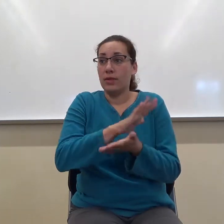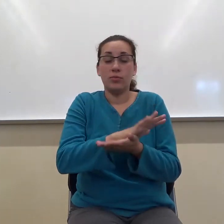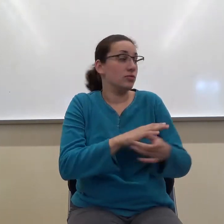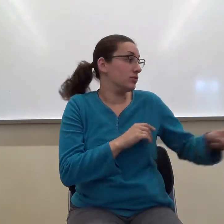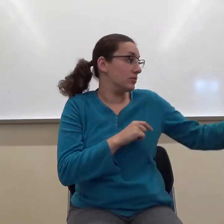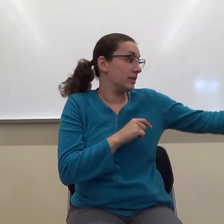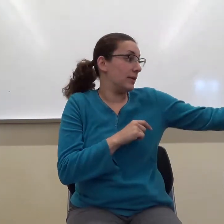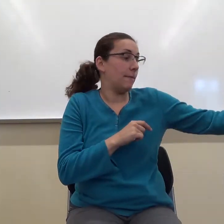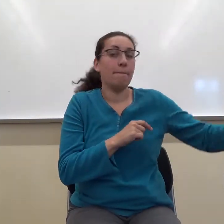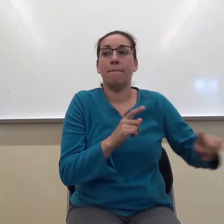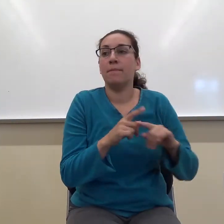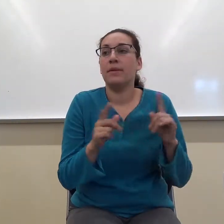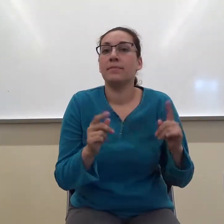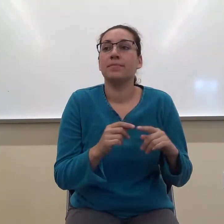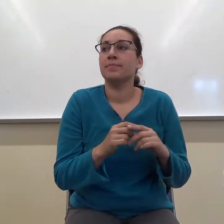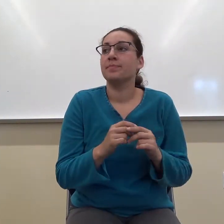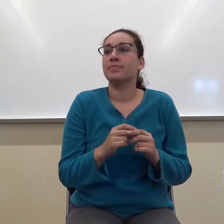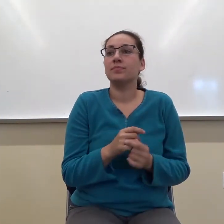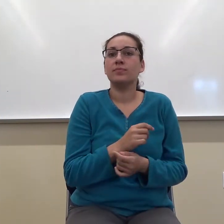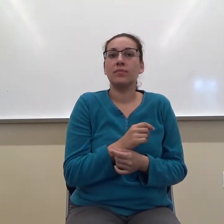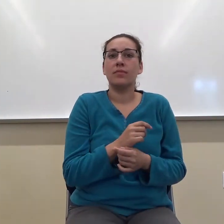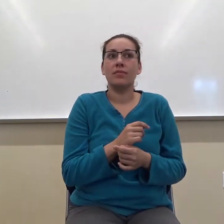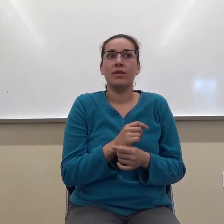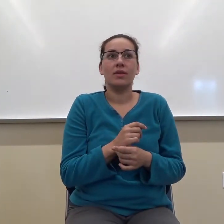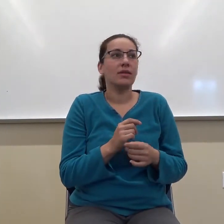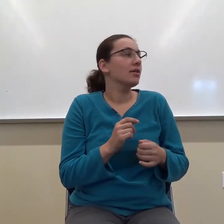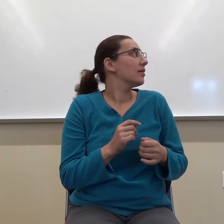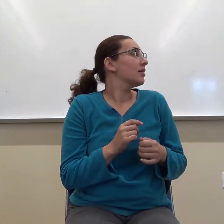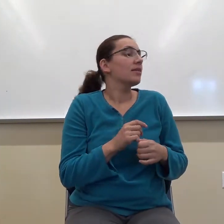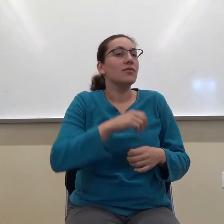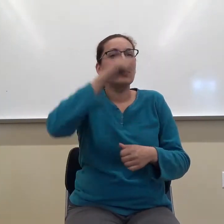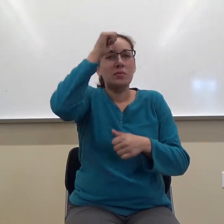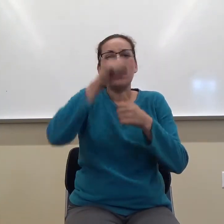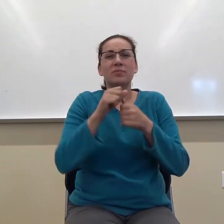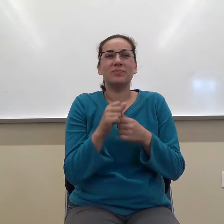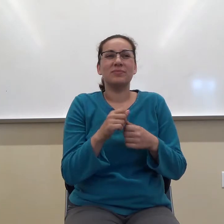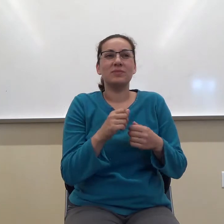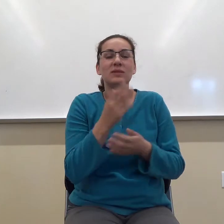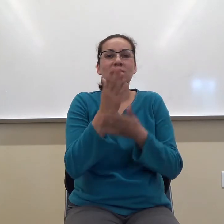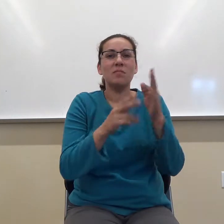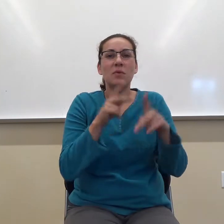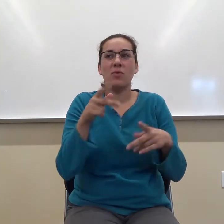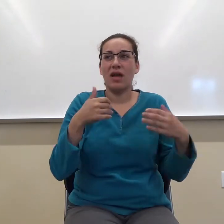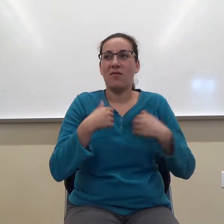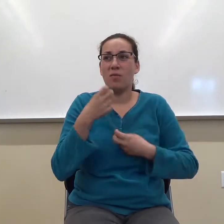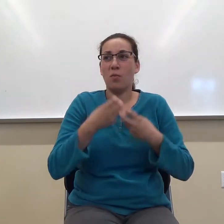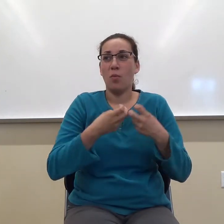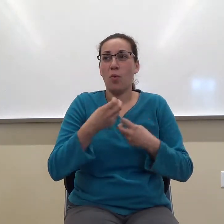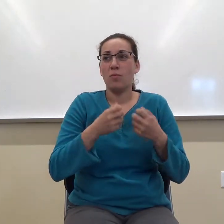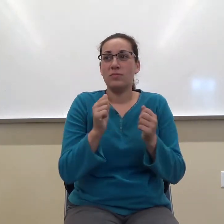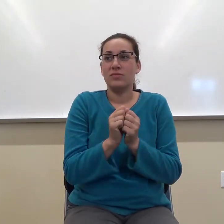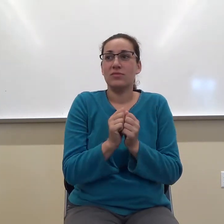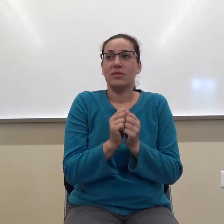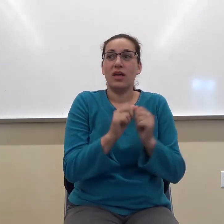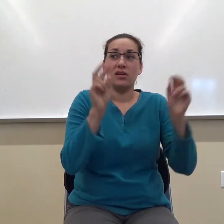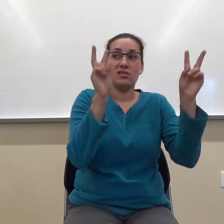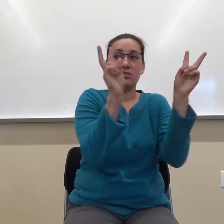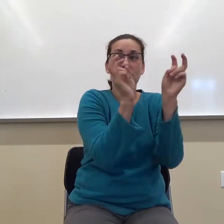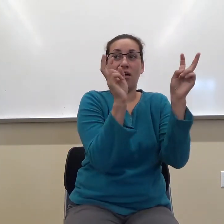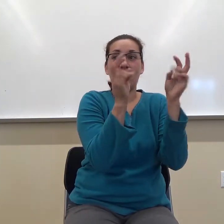topic, main idea, topic, sentence issue that, as I told you guys, the book wants you